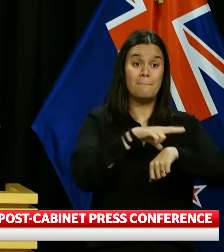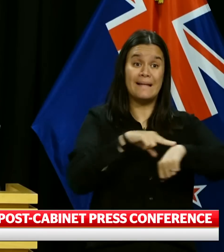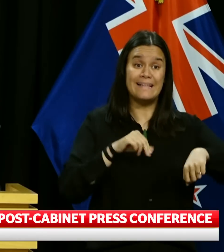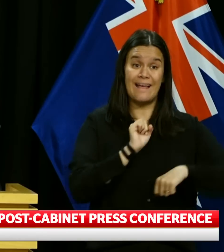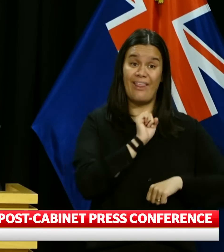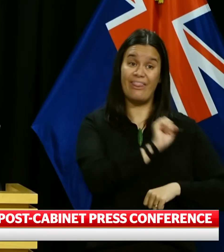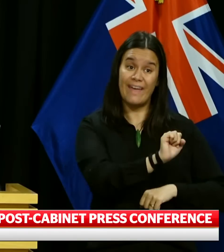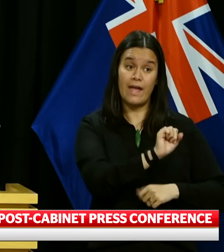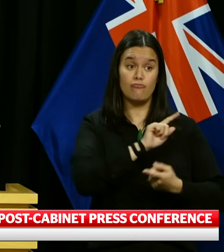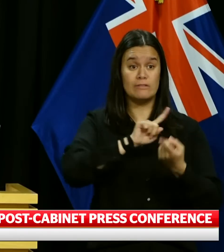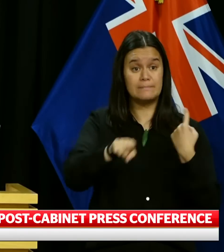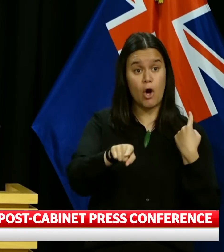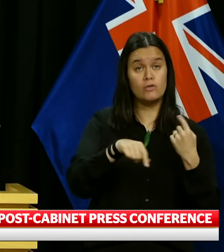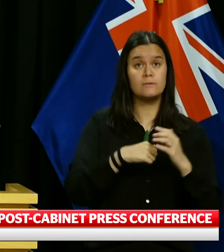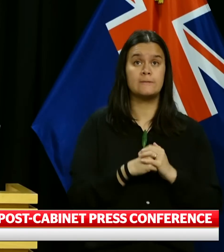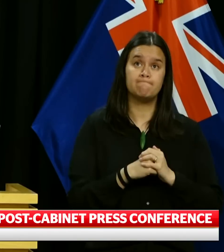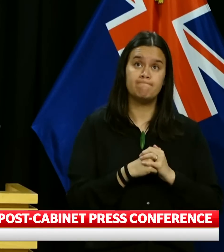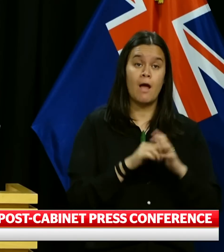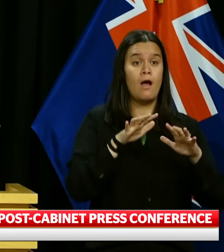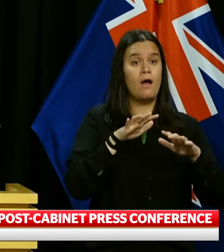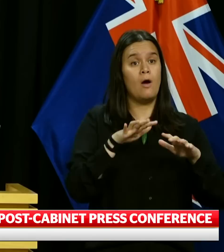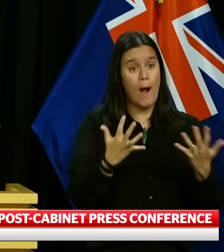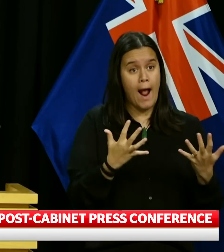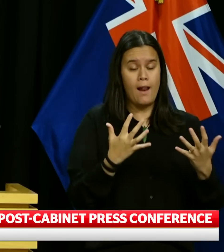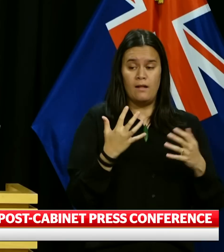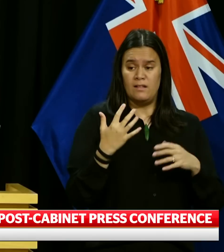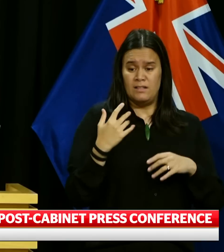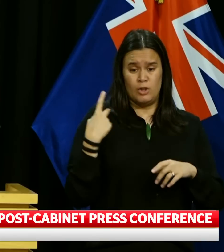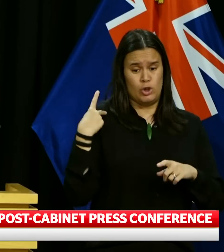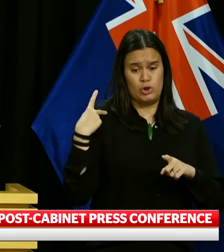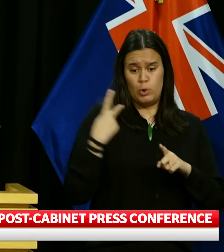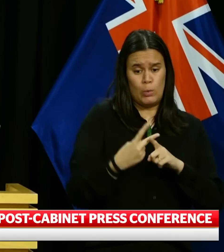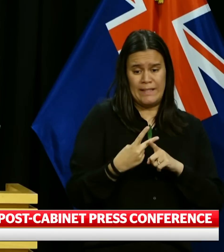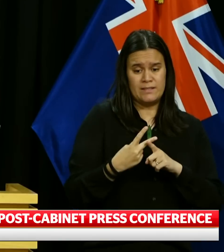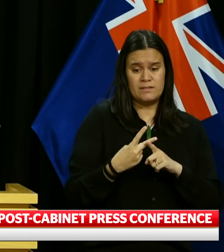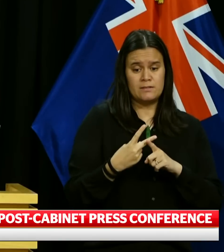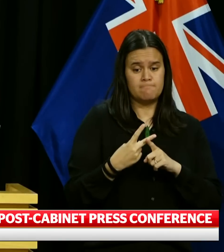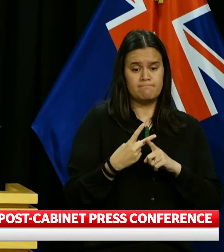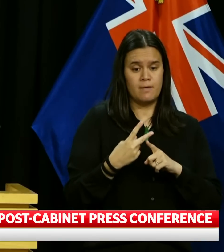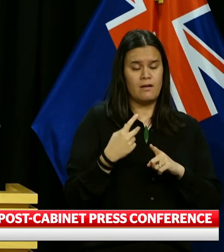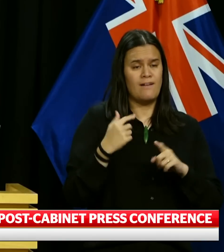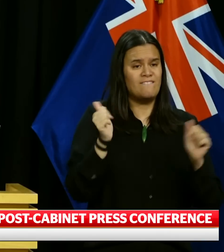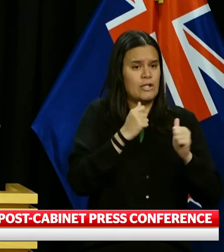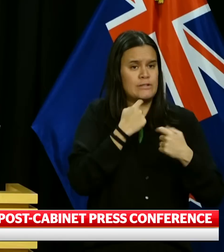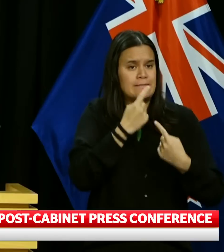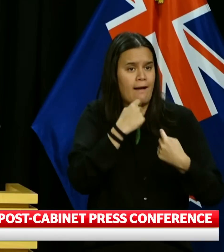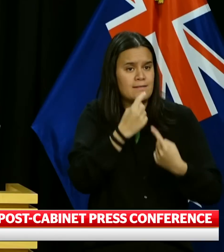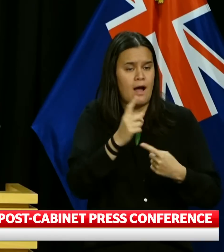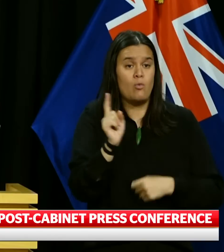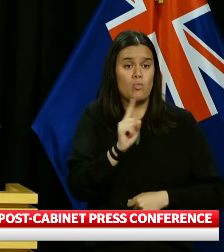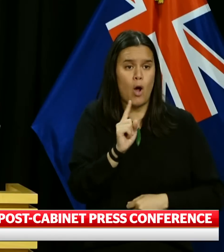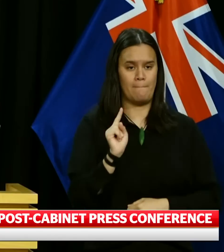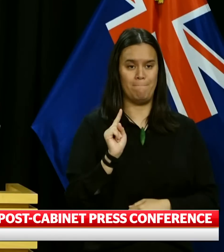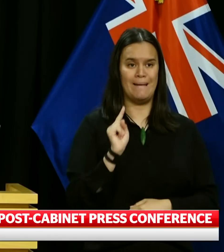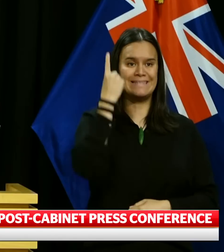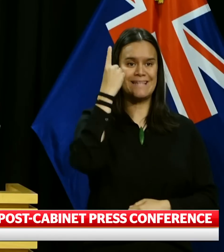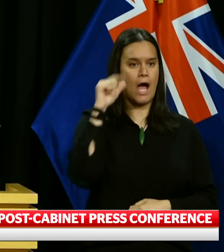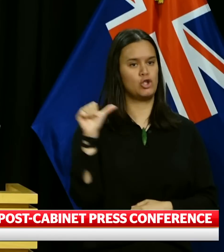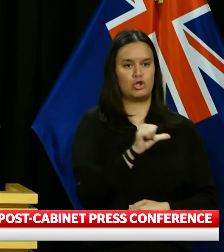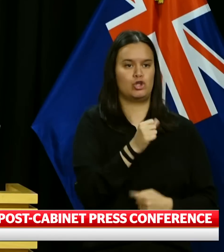well canvassed in this room over the last week or two, that's not something that ministers should give direction on. Those are ultimately questions for the